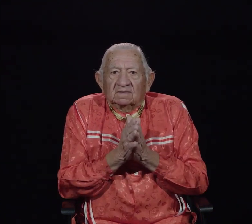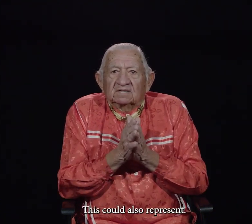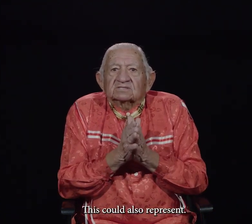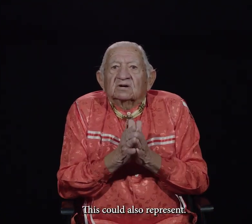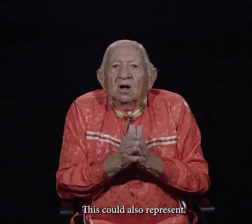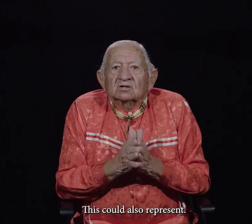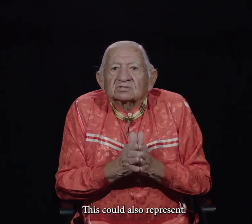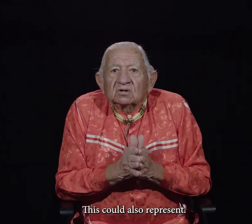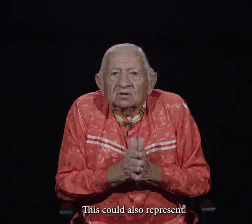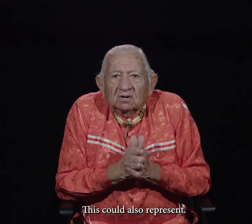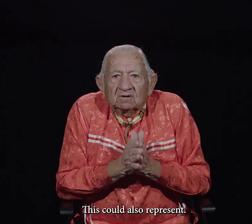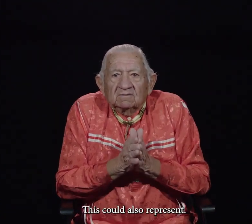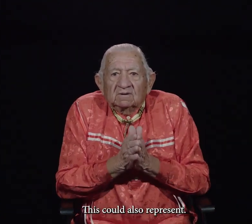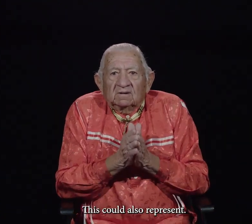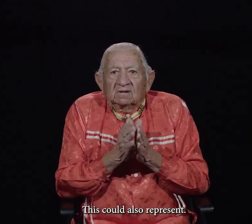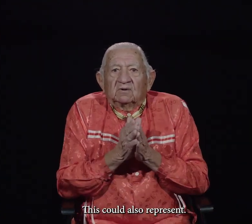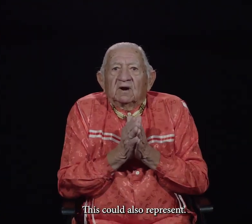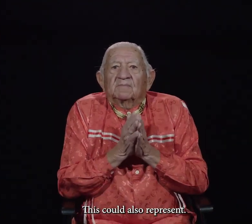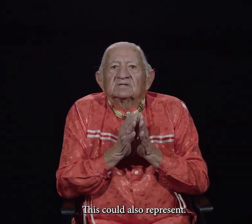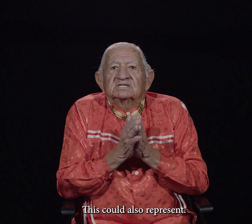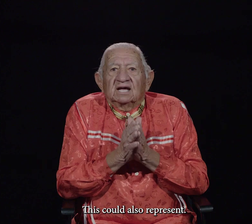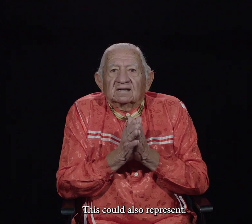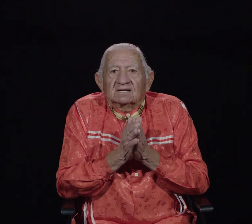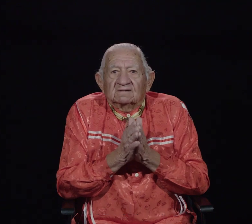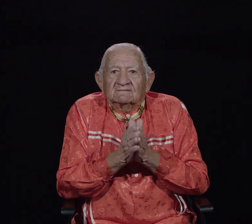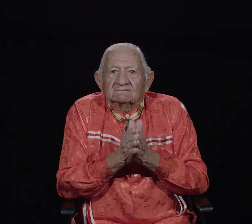This could also represent